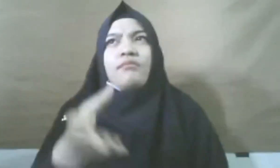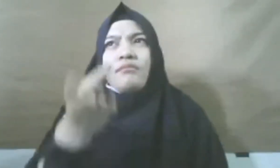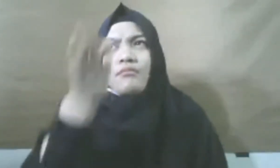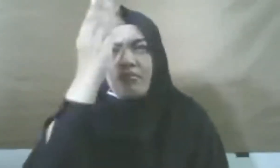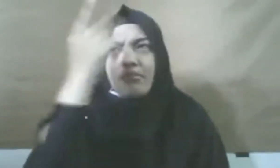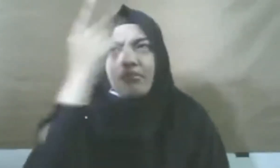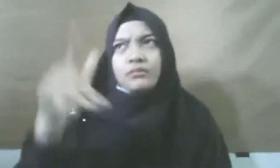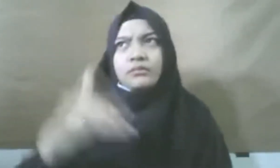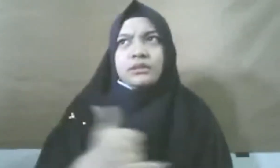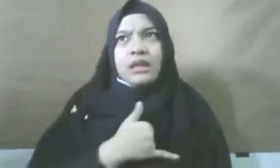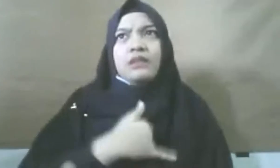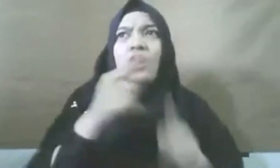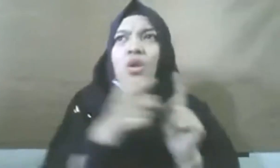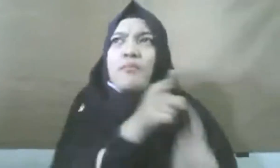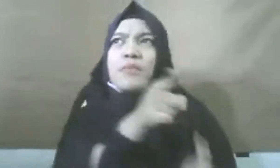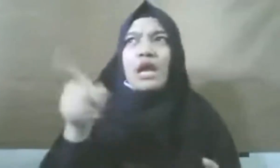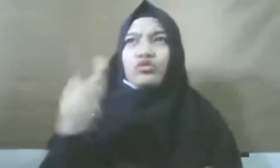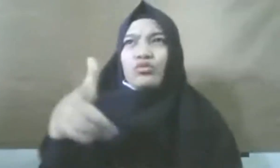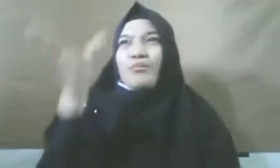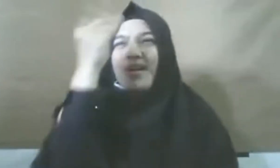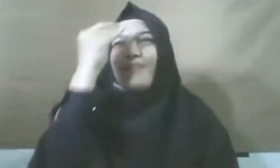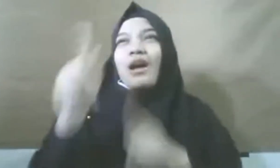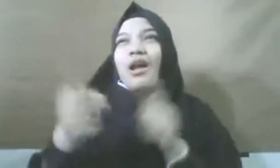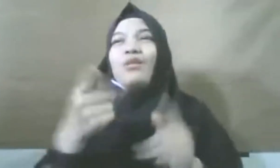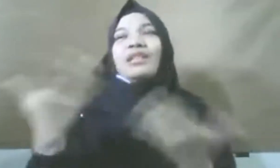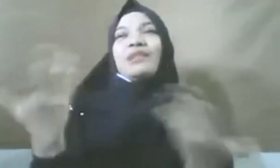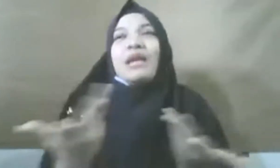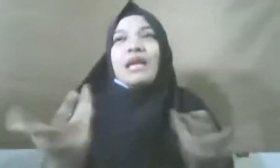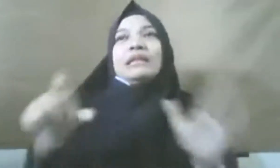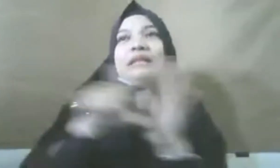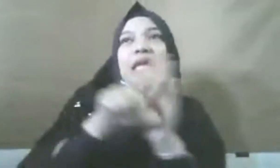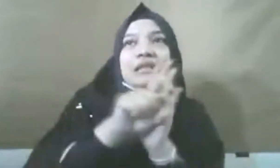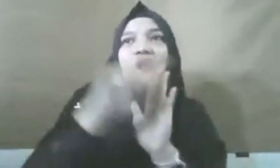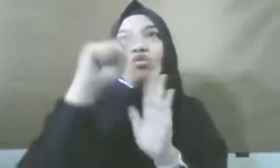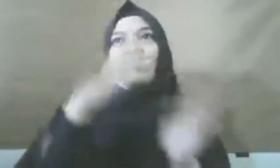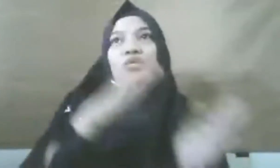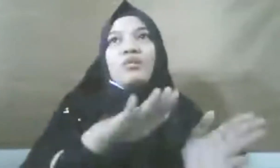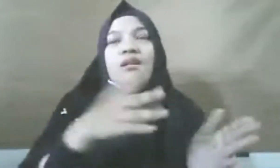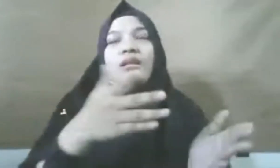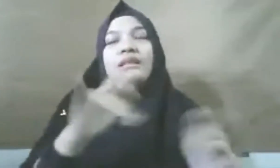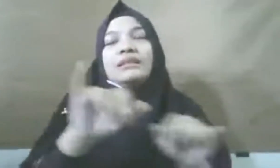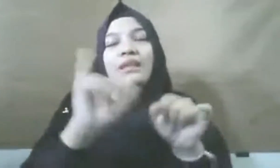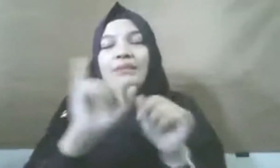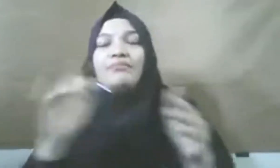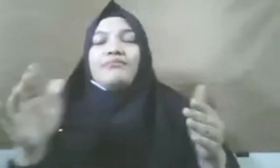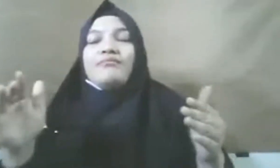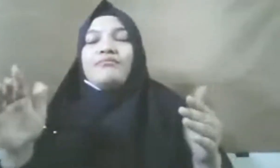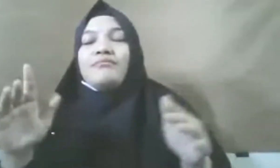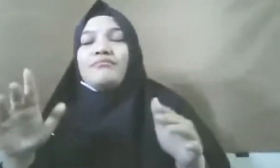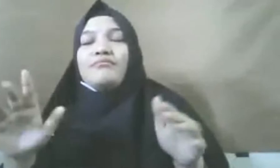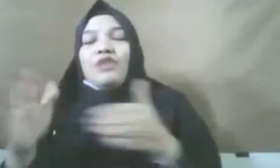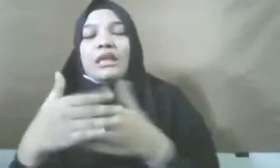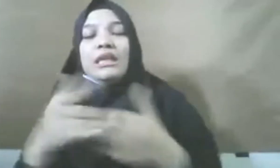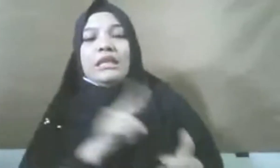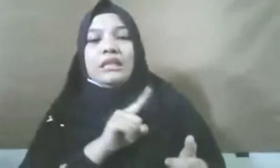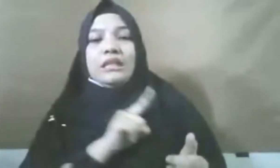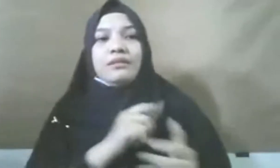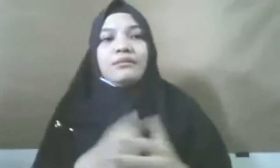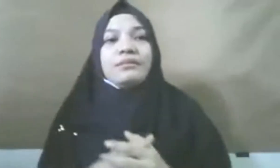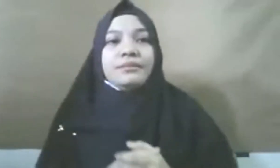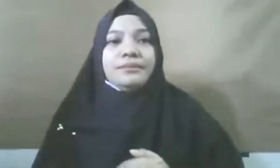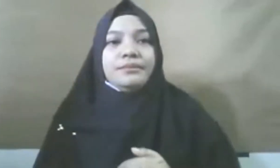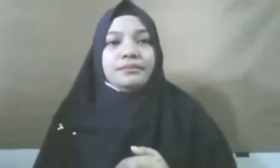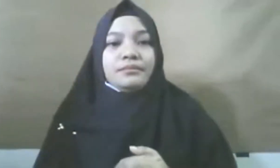you. Thank you, Pak Johannes. So back to the speakers, maybe either Sharyn or Najmah on